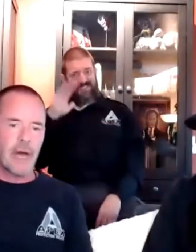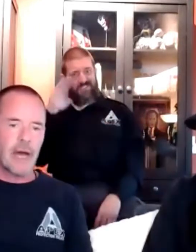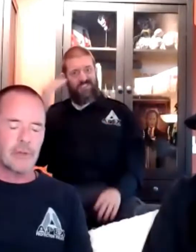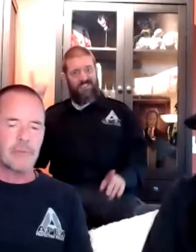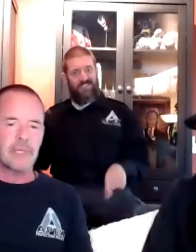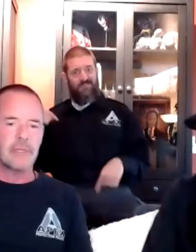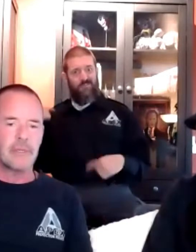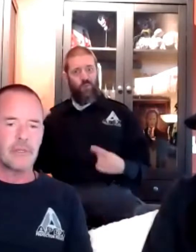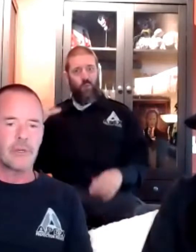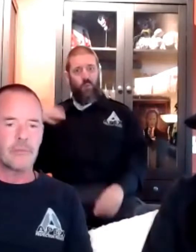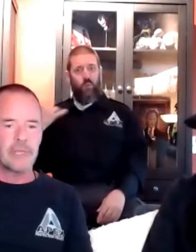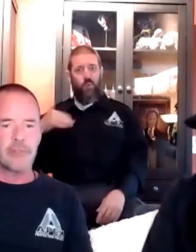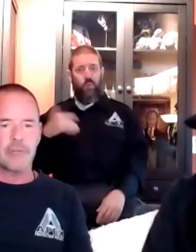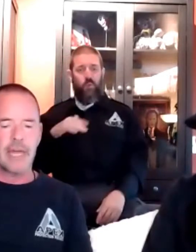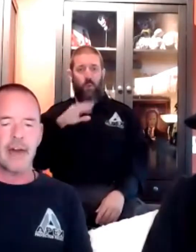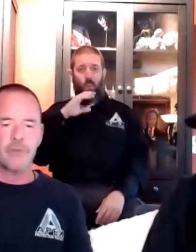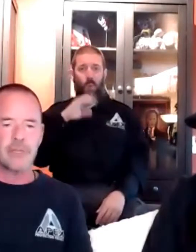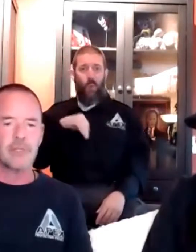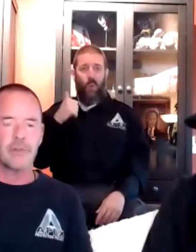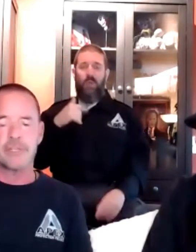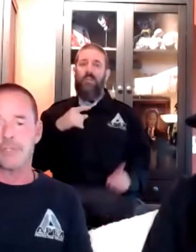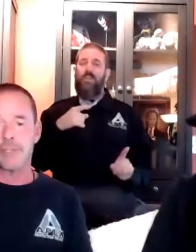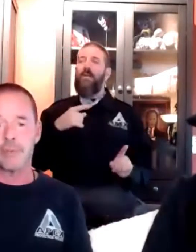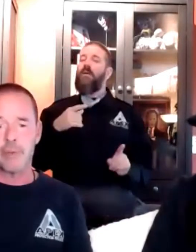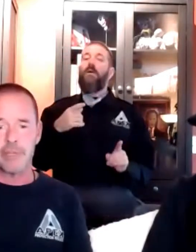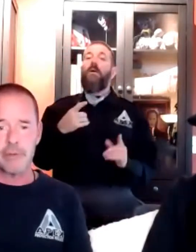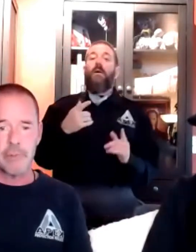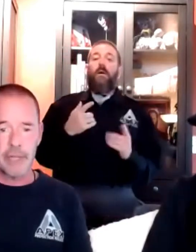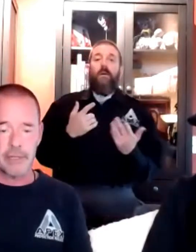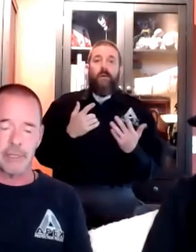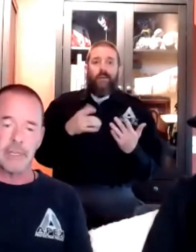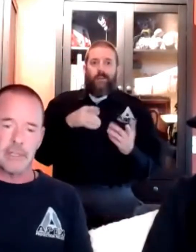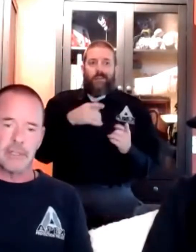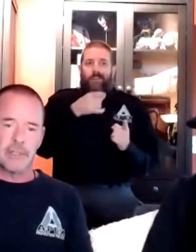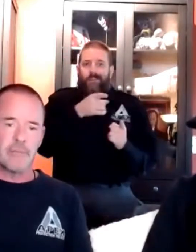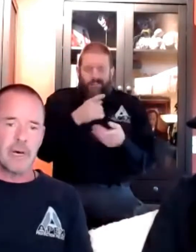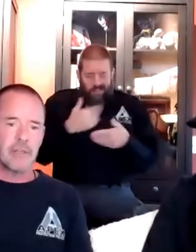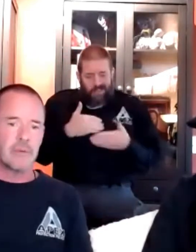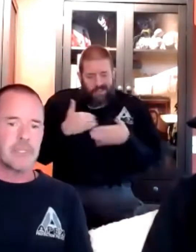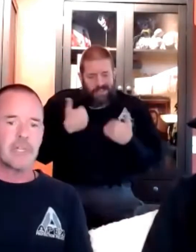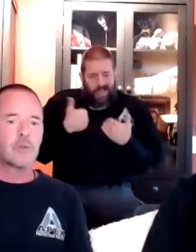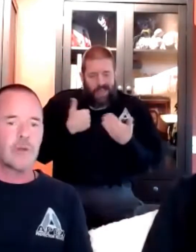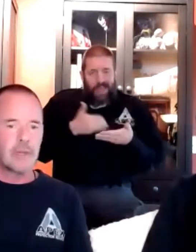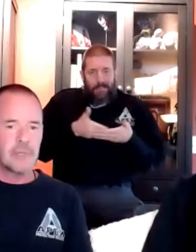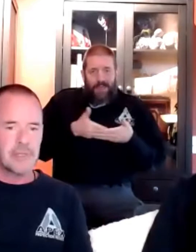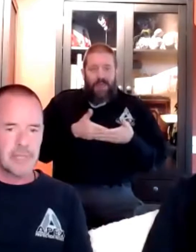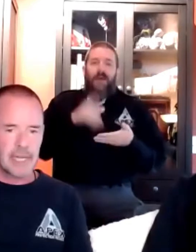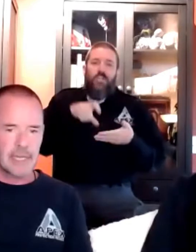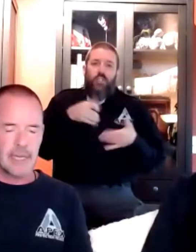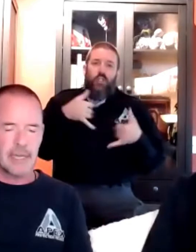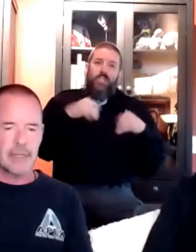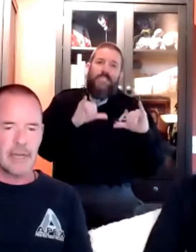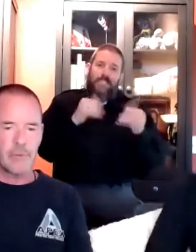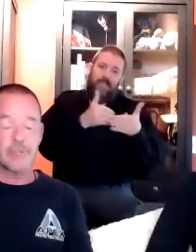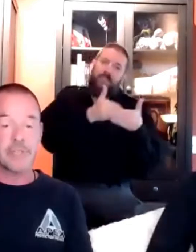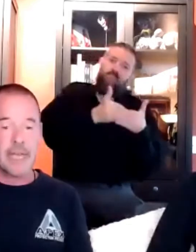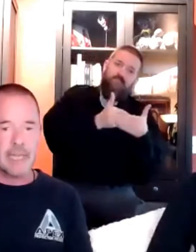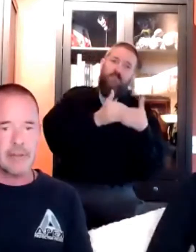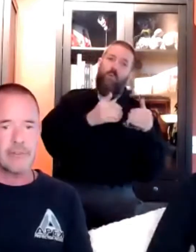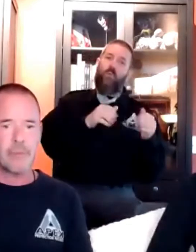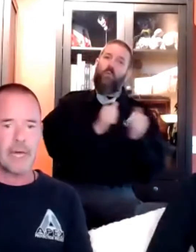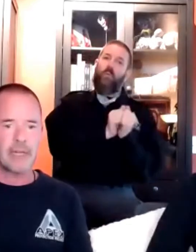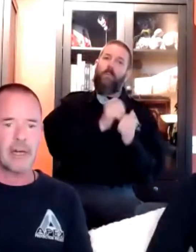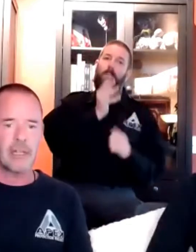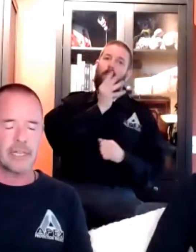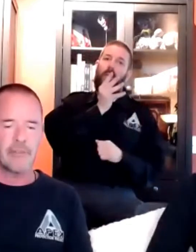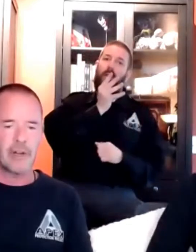2 hours. I mean, normally 3.5 weeks old, they should still be with their mother. Their mother was incredibly sick and was